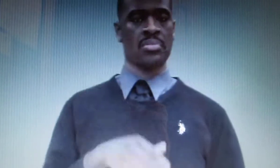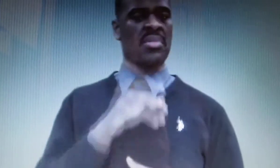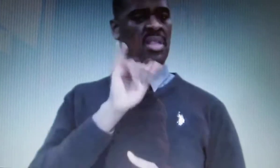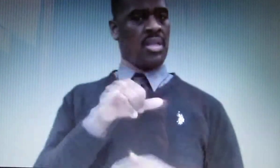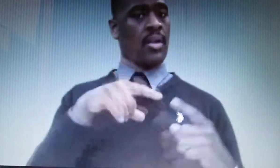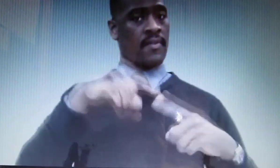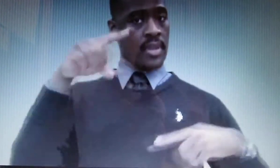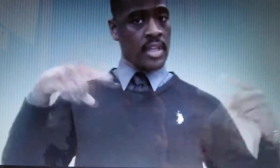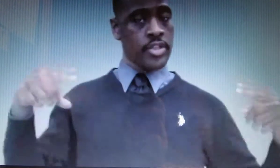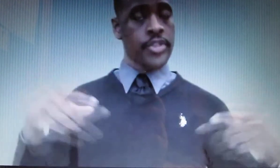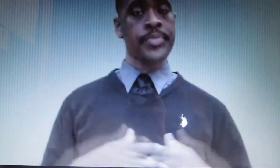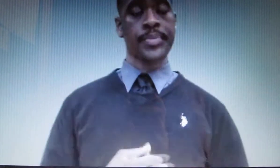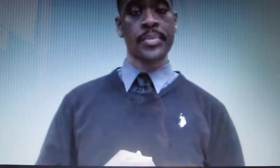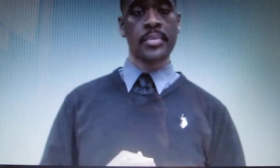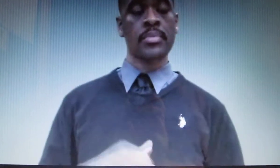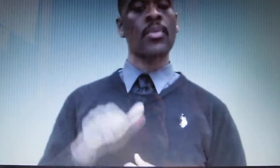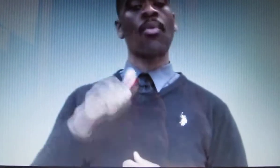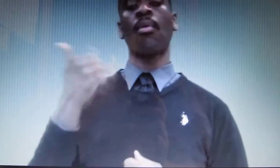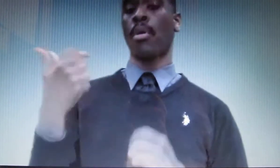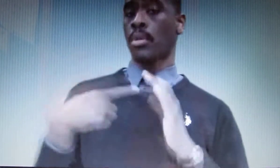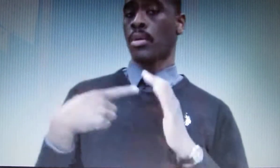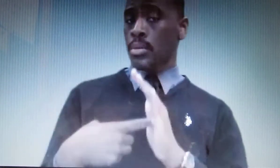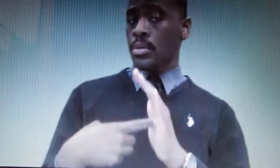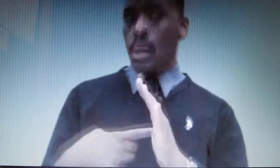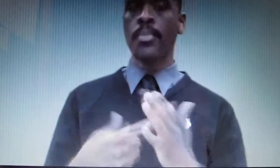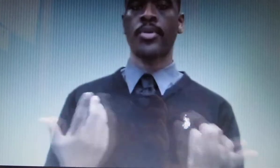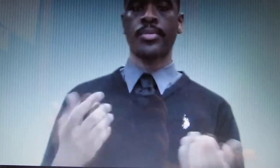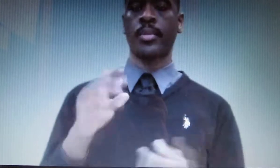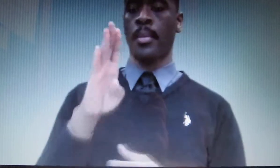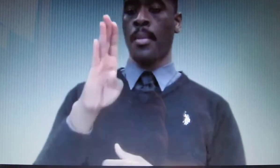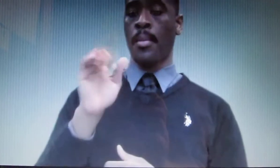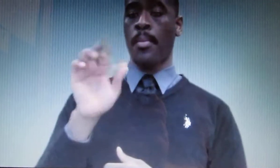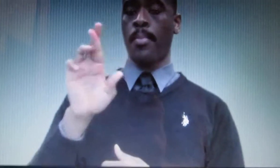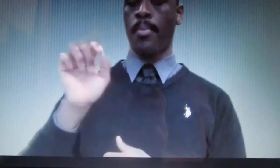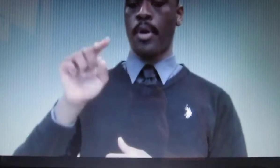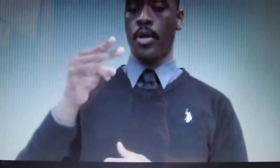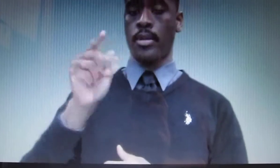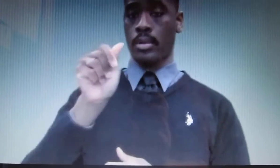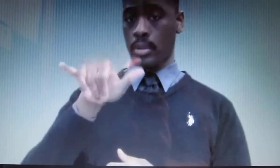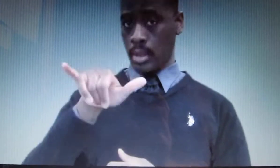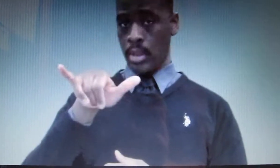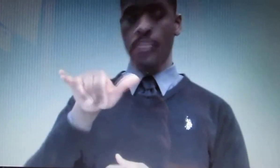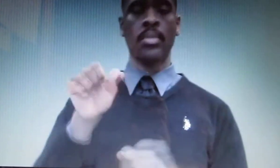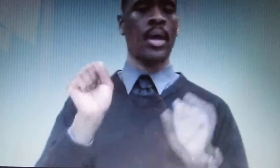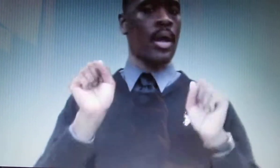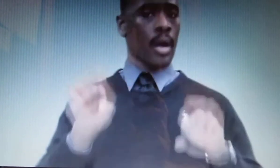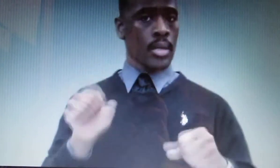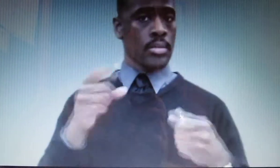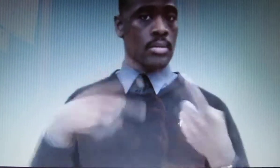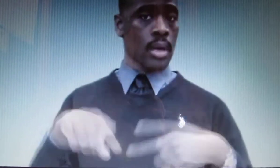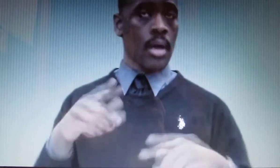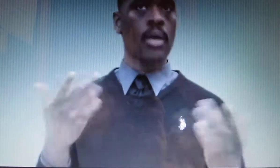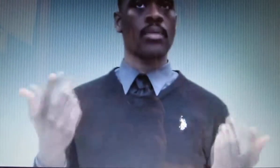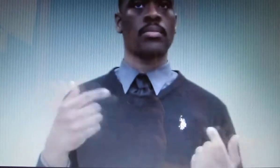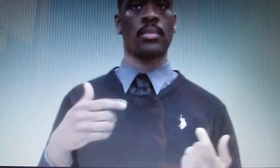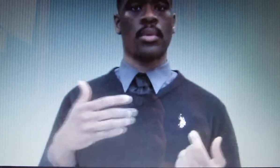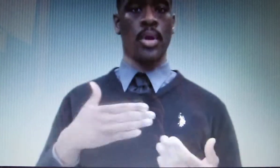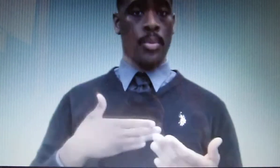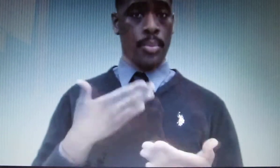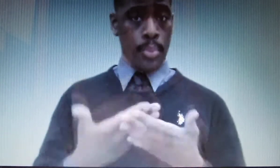the forehead. That's all different variations. Now, another example is birthday. You